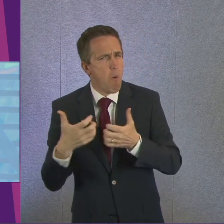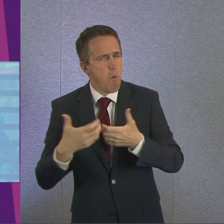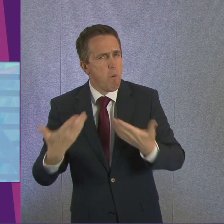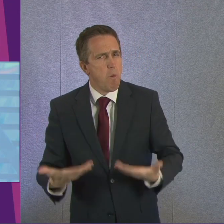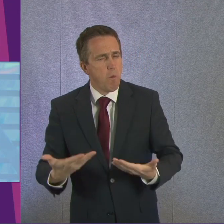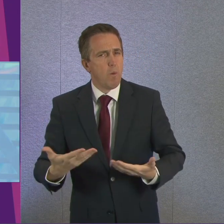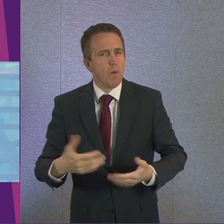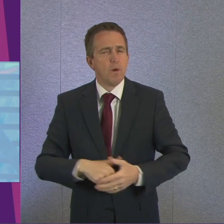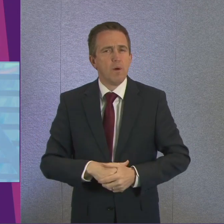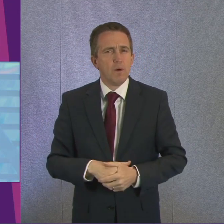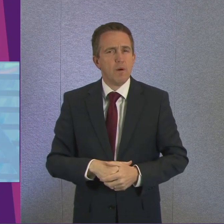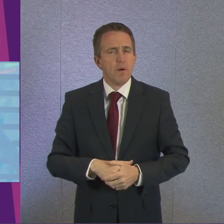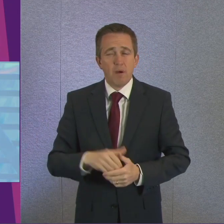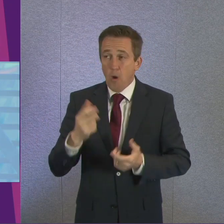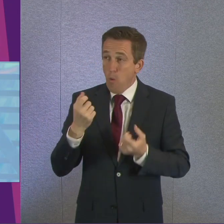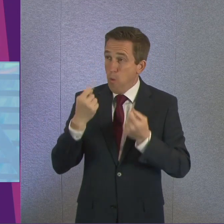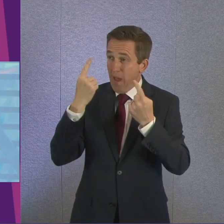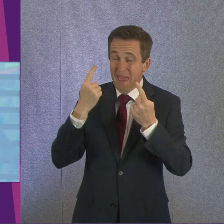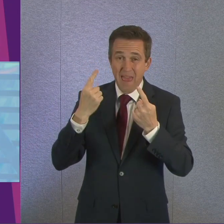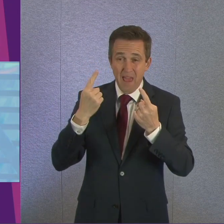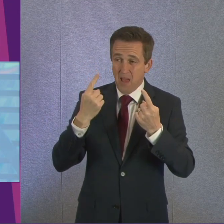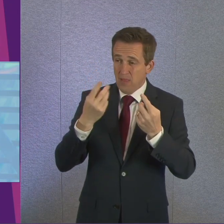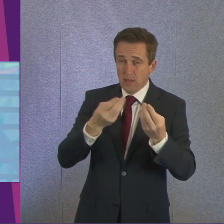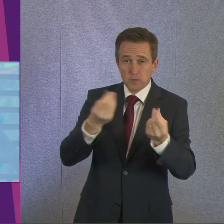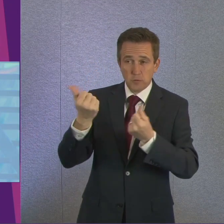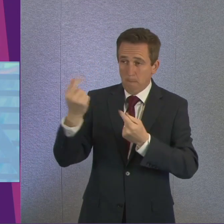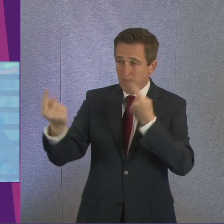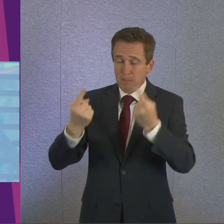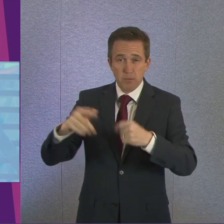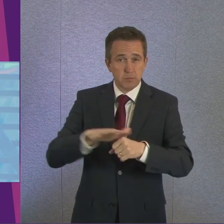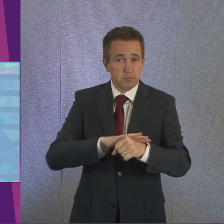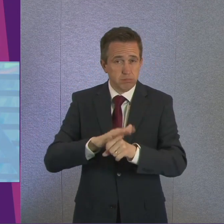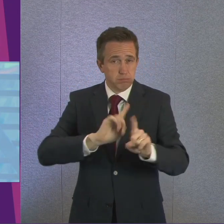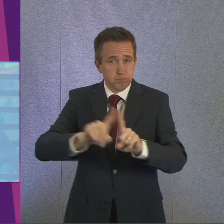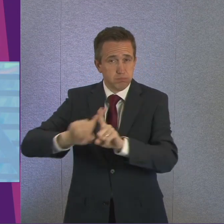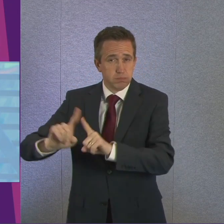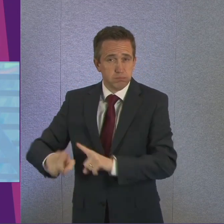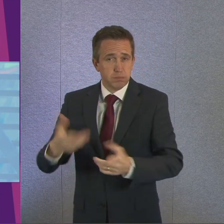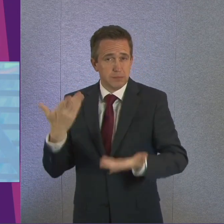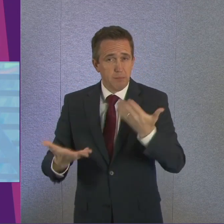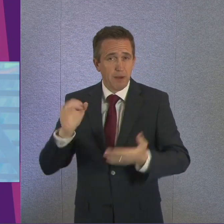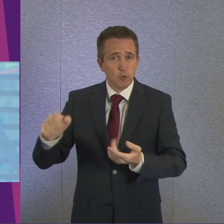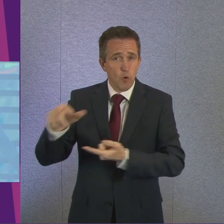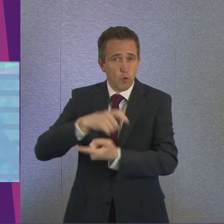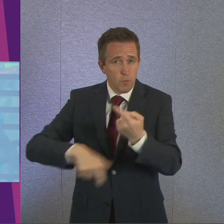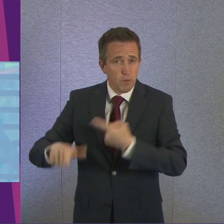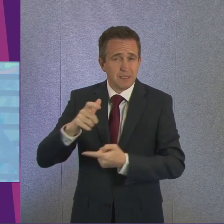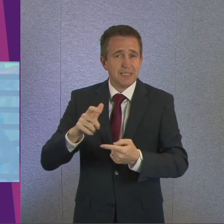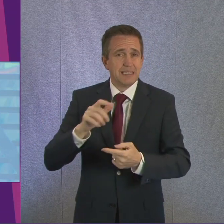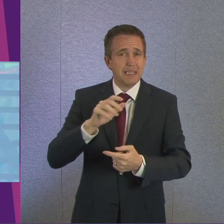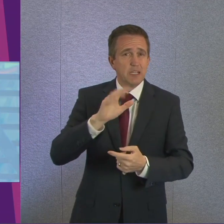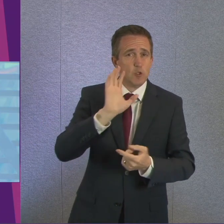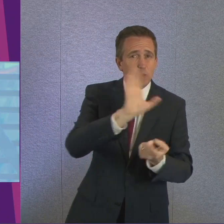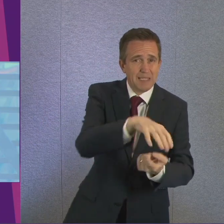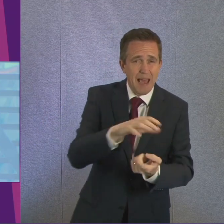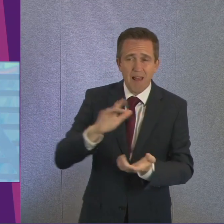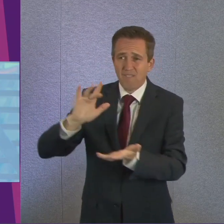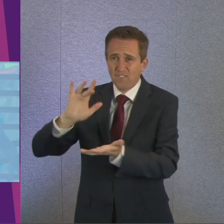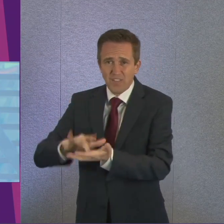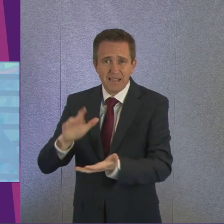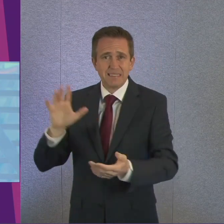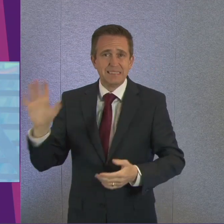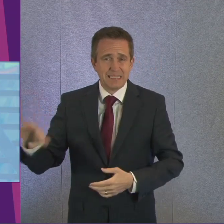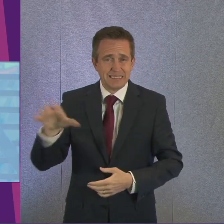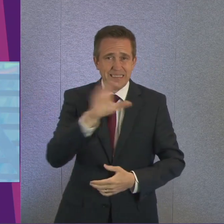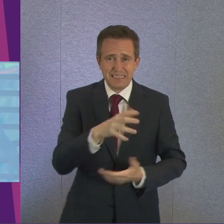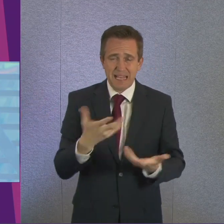all times, the hugely different circumstances pertaining in communities, in villages, in towns and in cities right